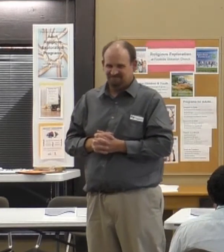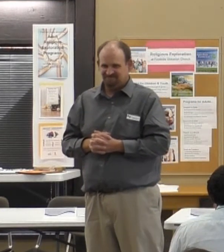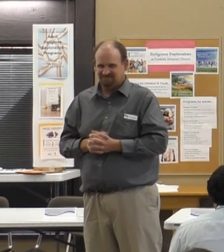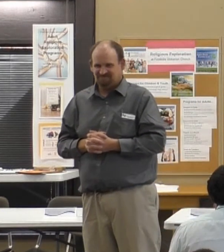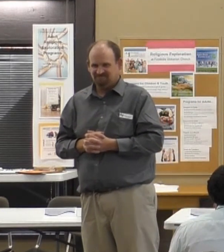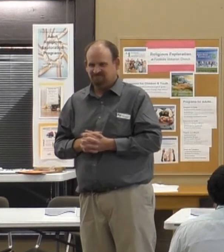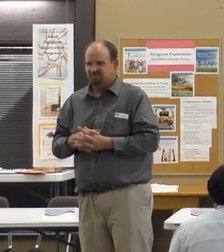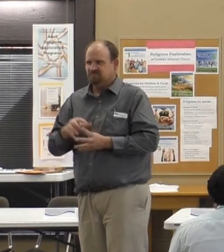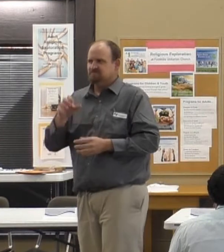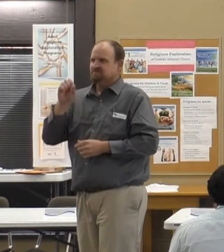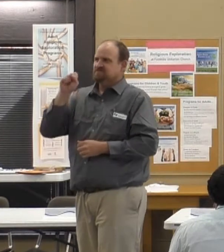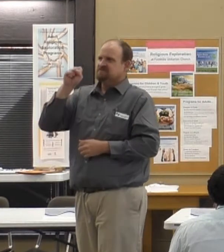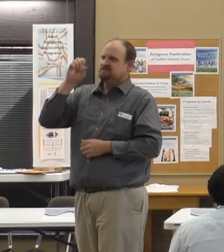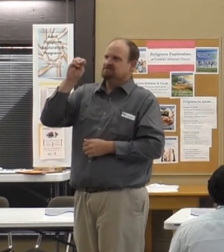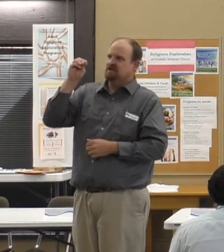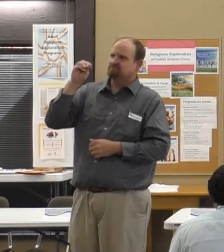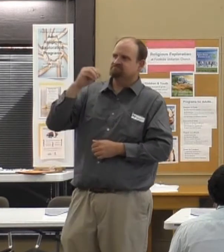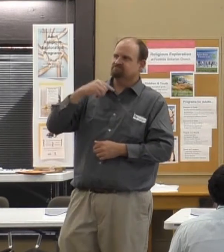medical community.